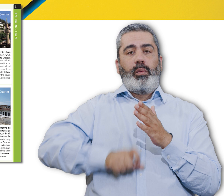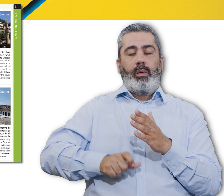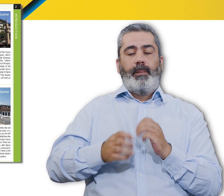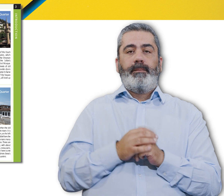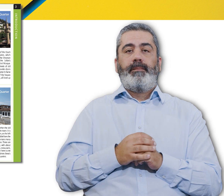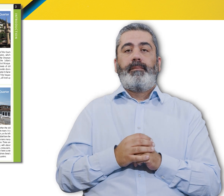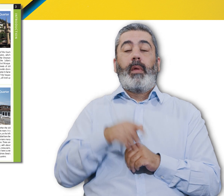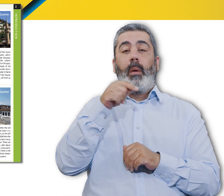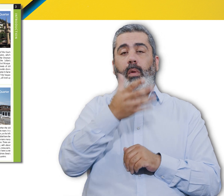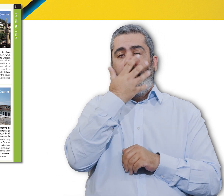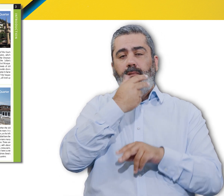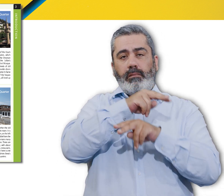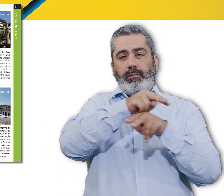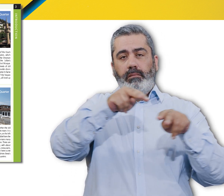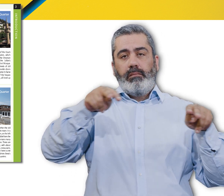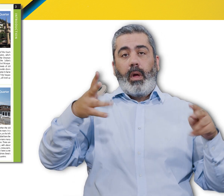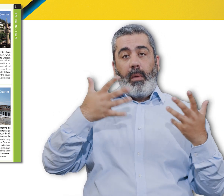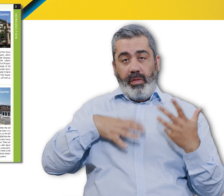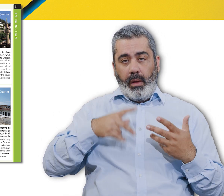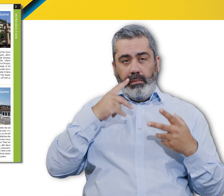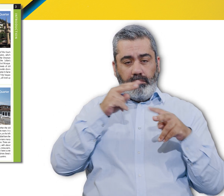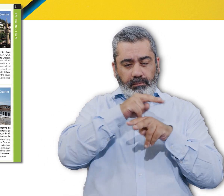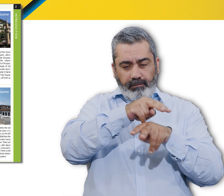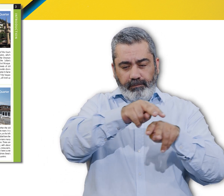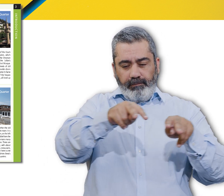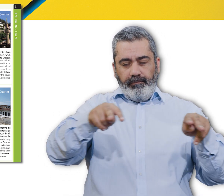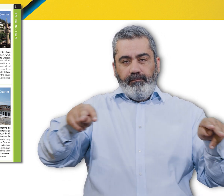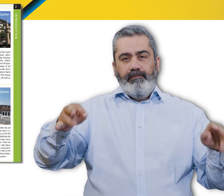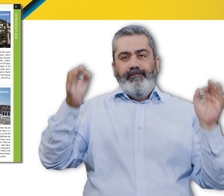including Mangalm and Gorica quarters. End of page 3.